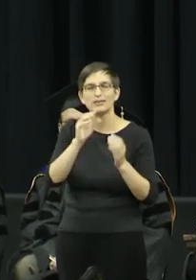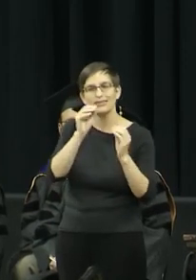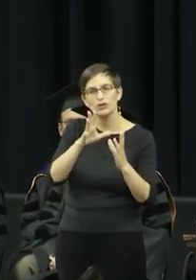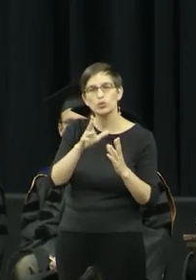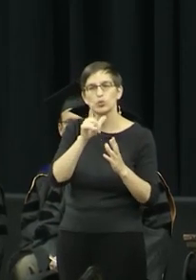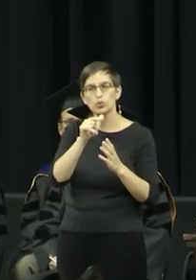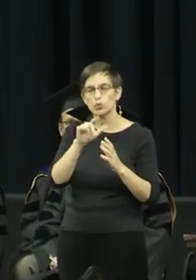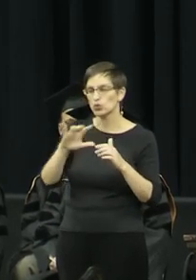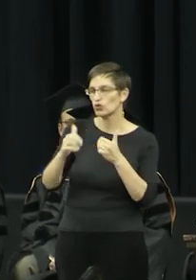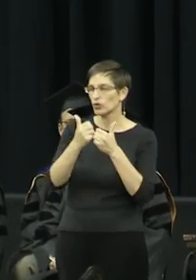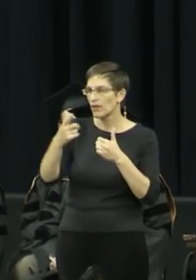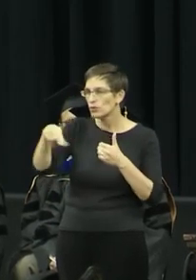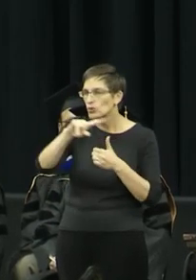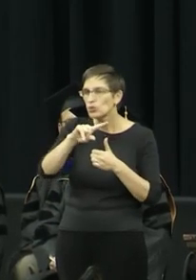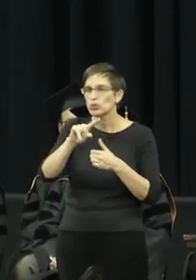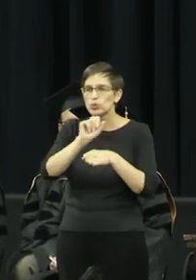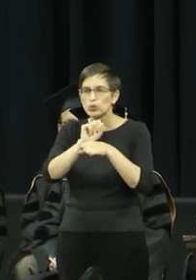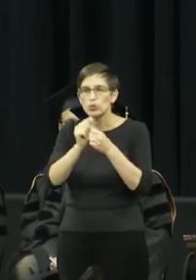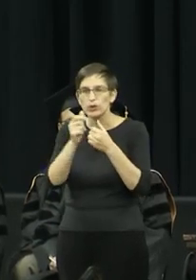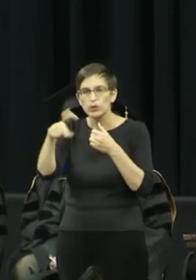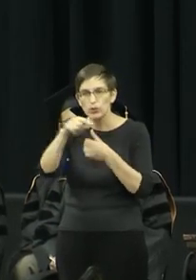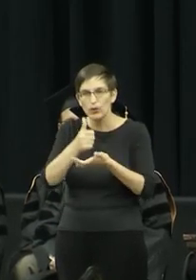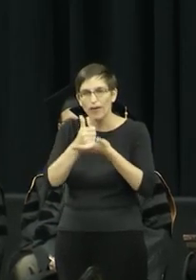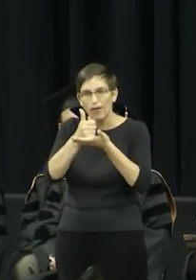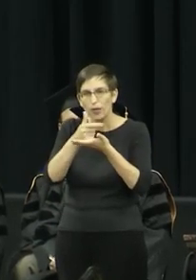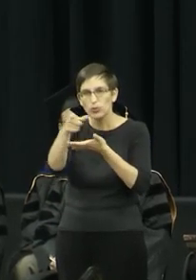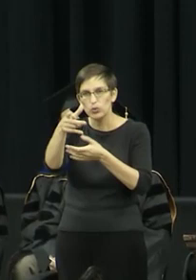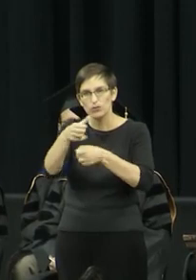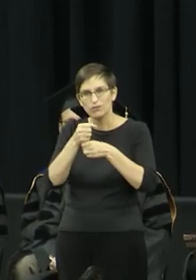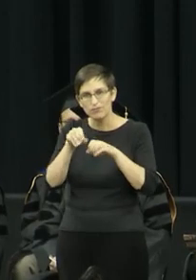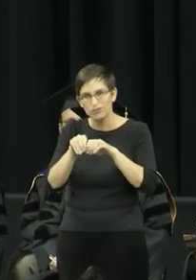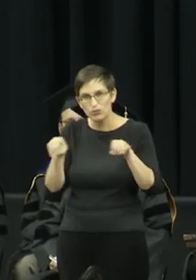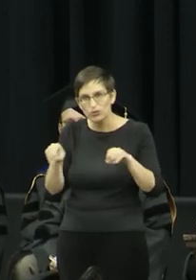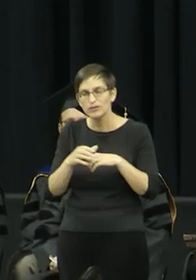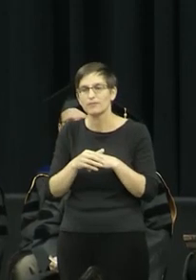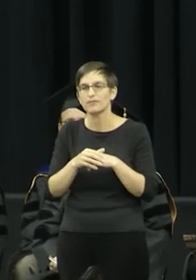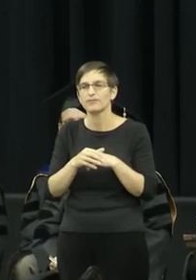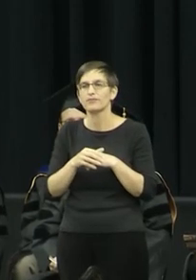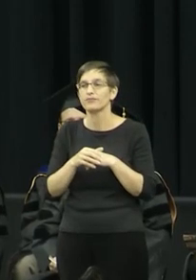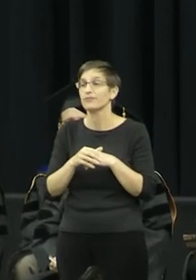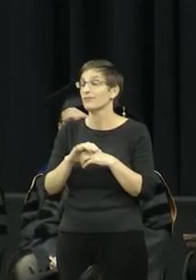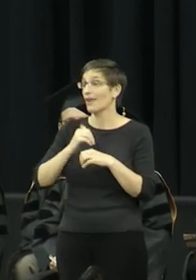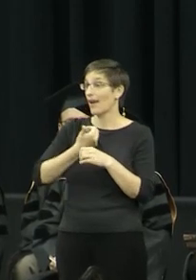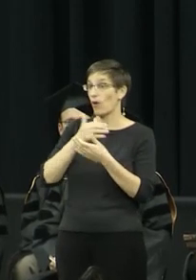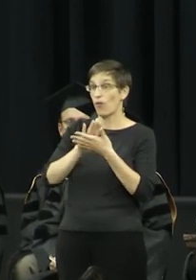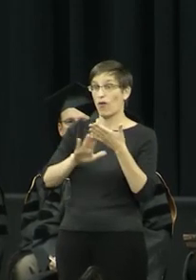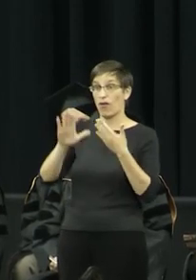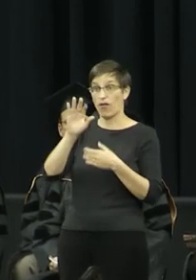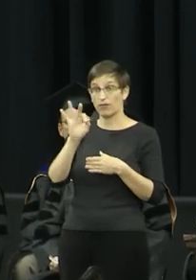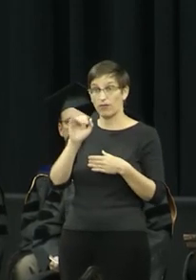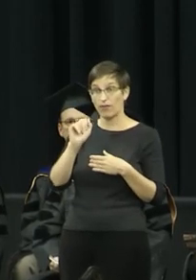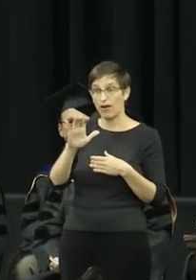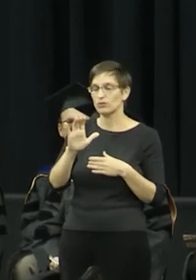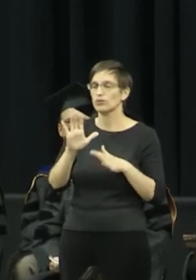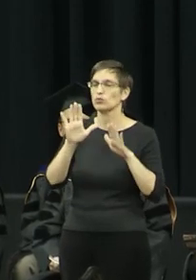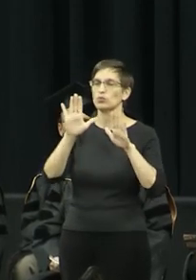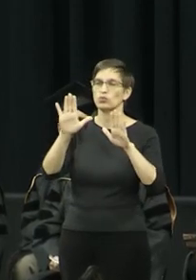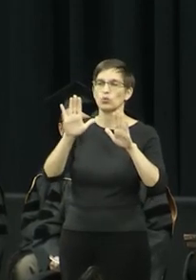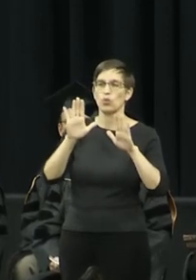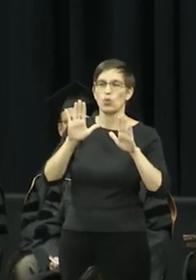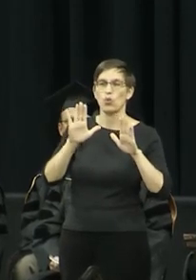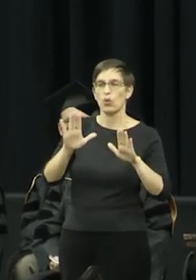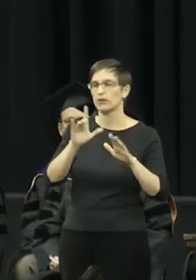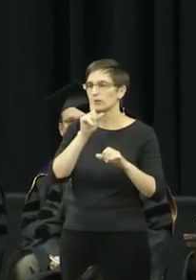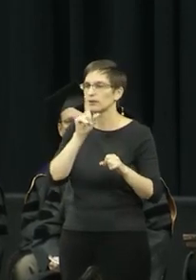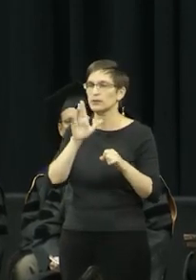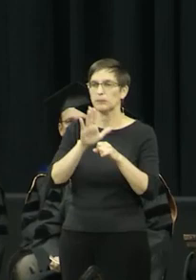with you to help you earn your college degree. We have a college faculty of extraordinary quality and